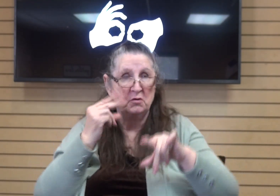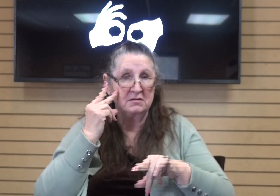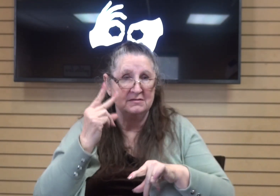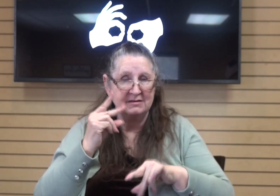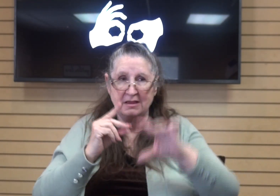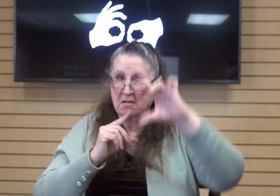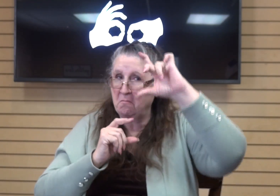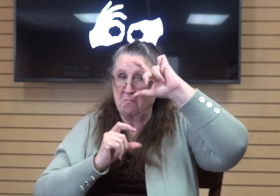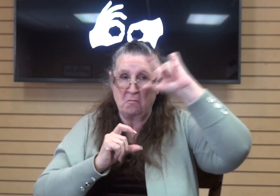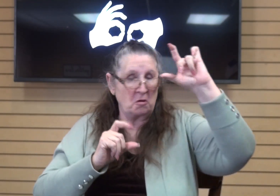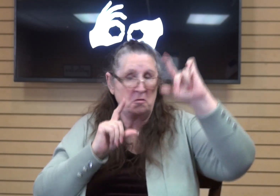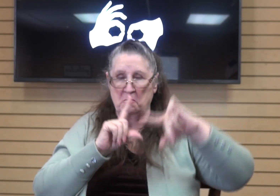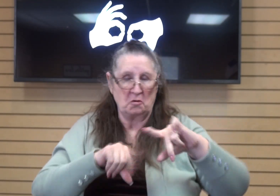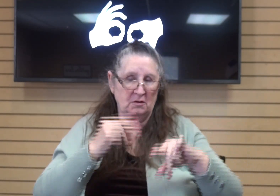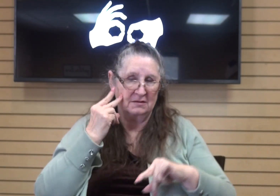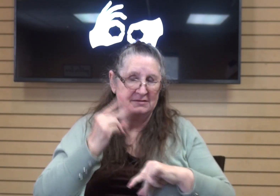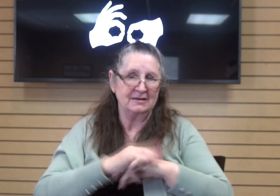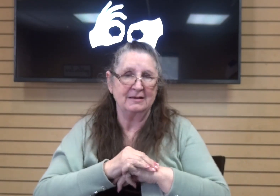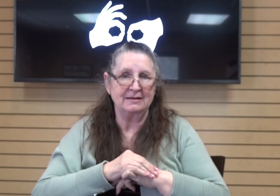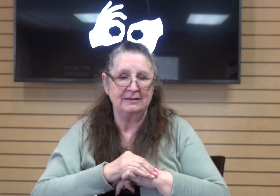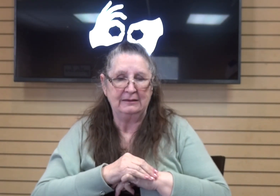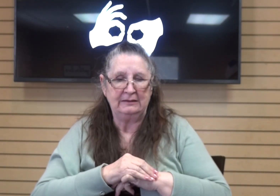moonlight, and so it was just really dark.